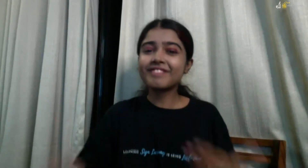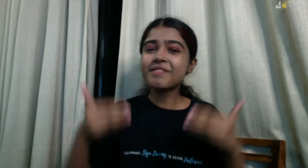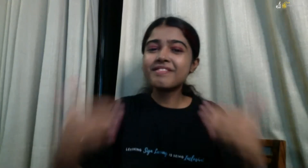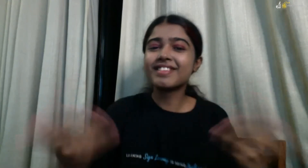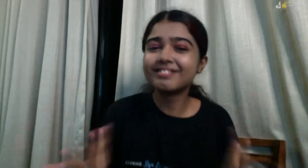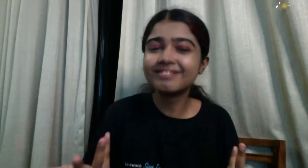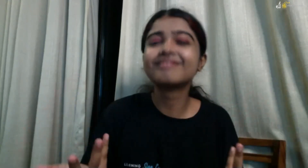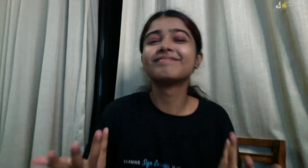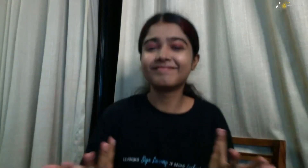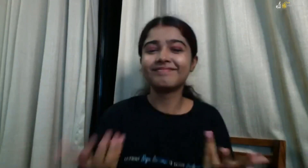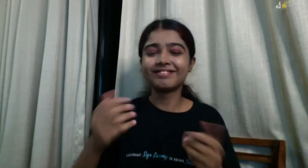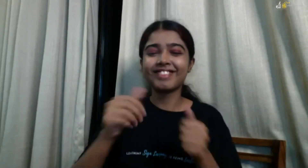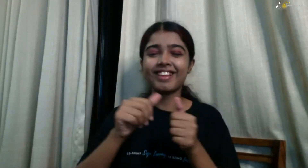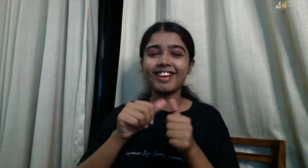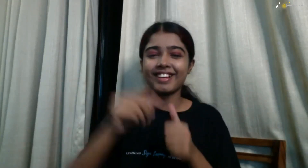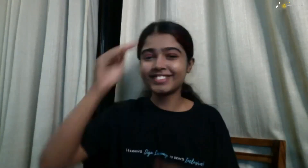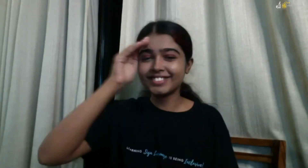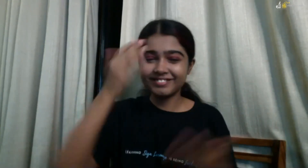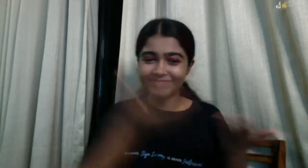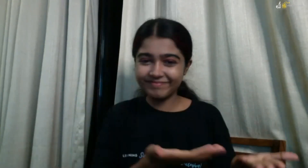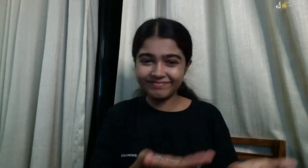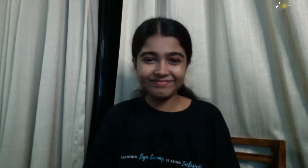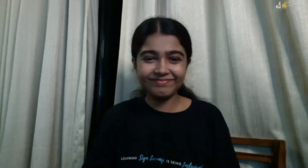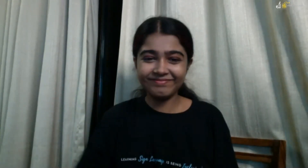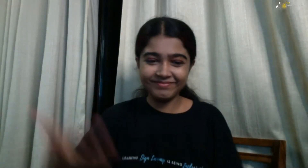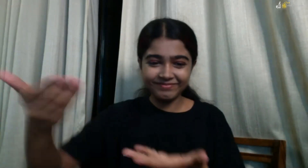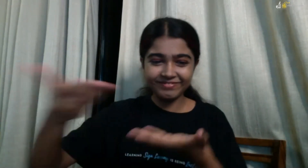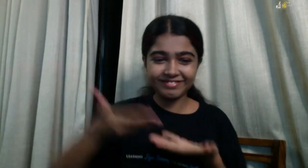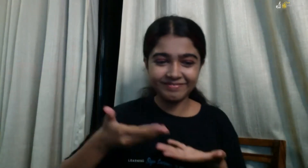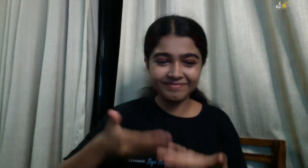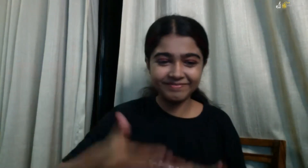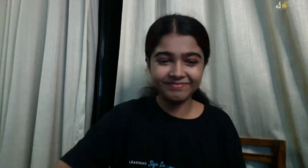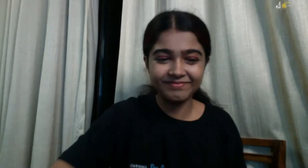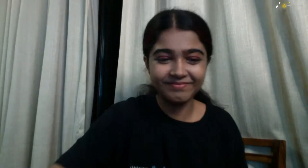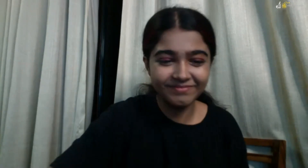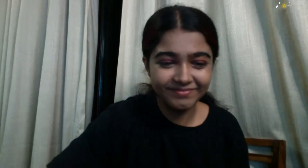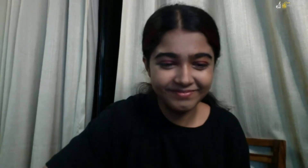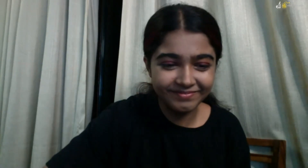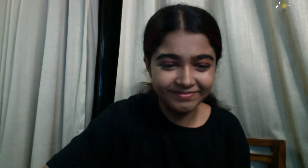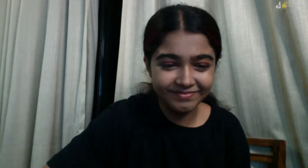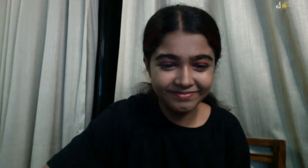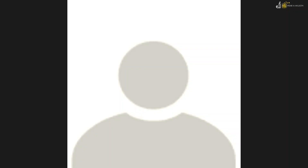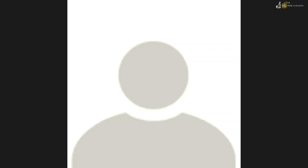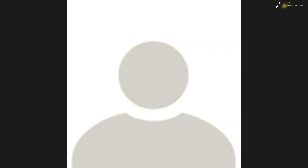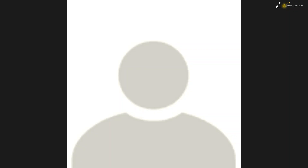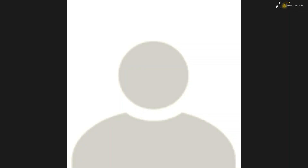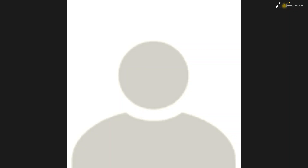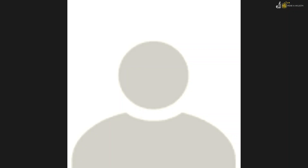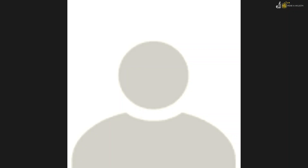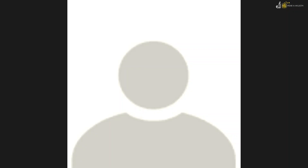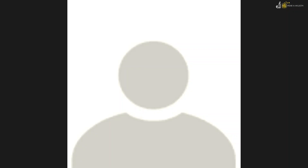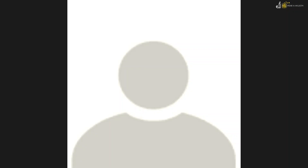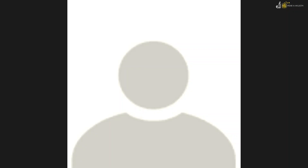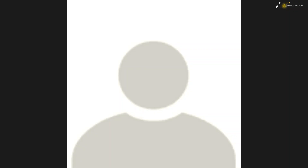Waving hands for everyone. We had a great stories from all the panelists, right? So now we'll have Ashish.